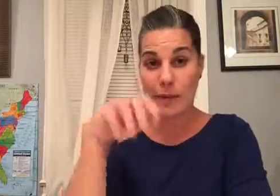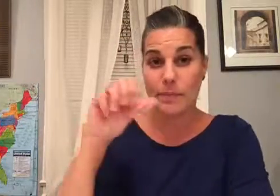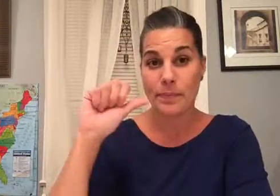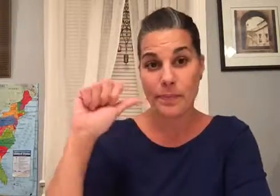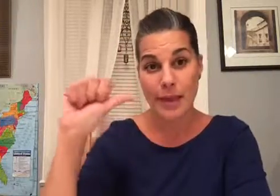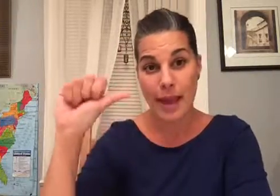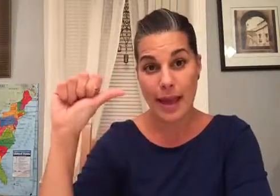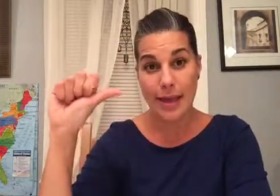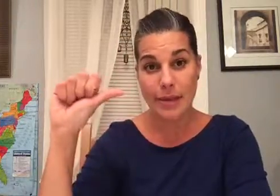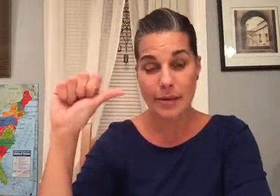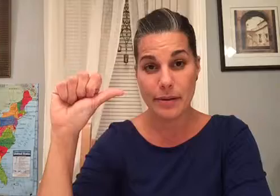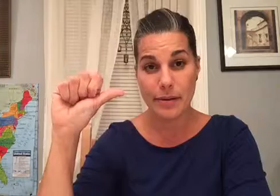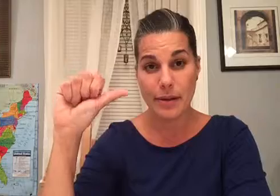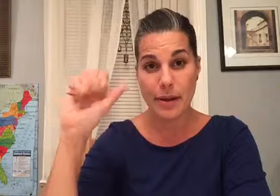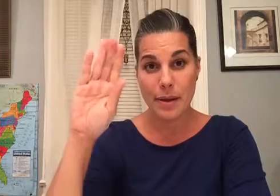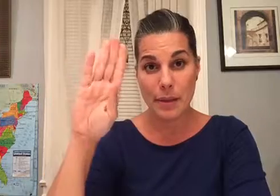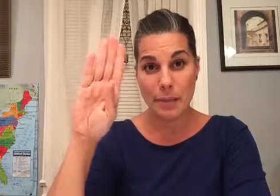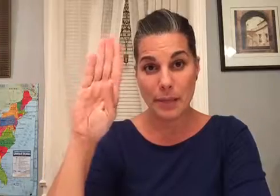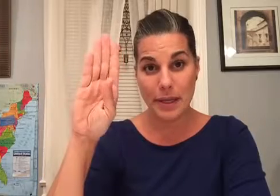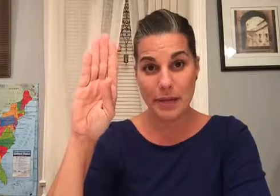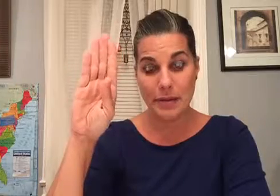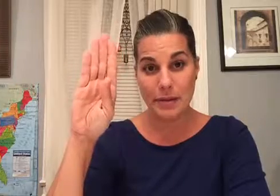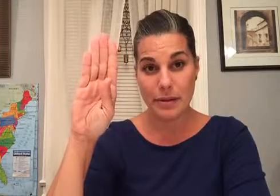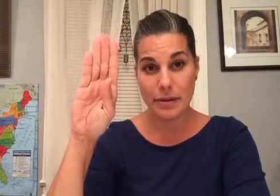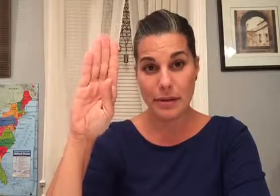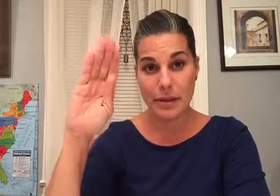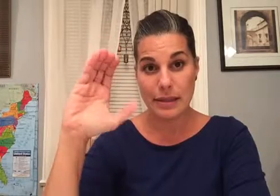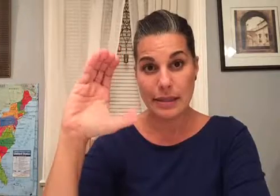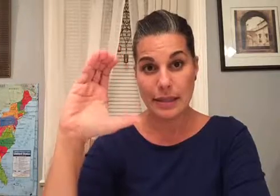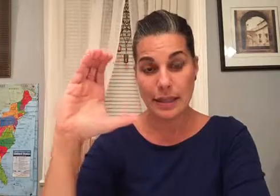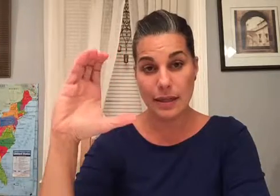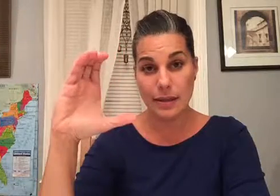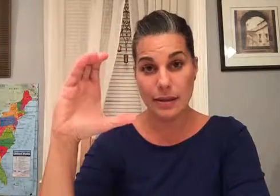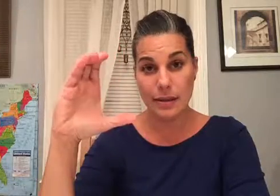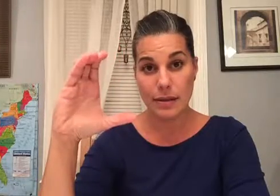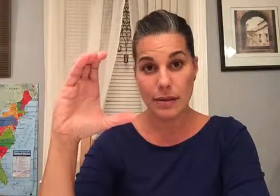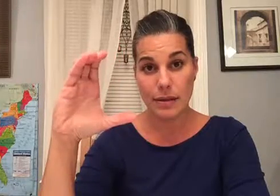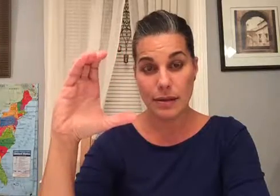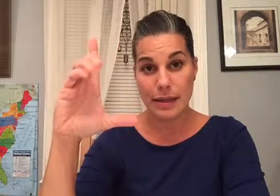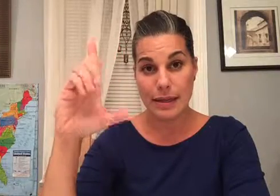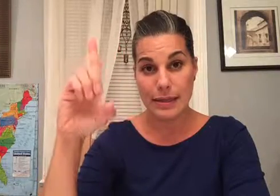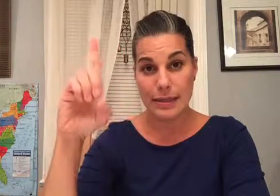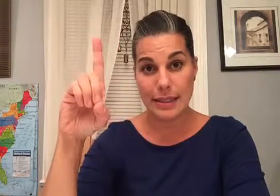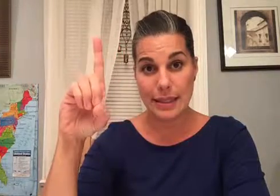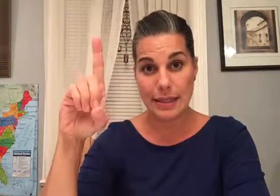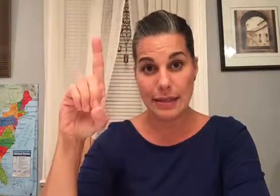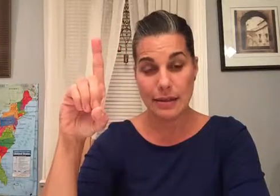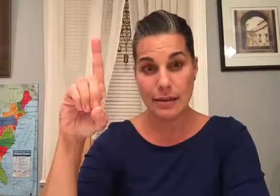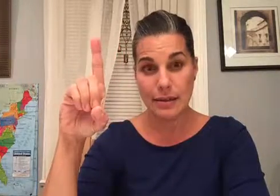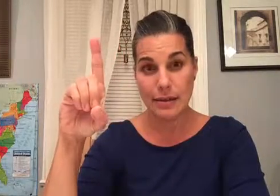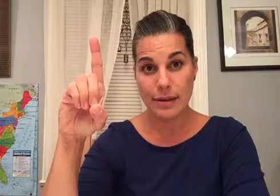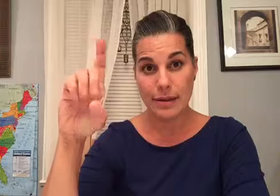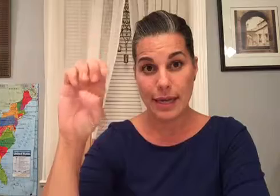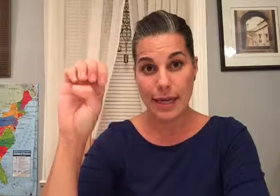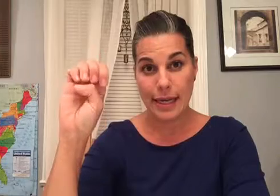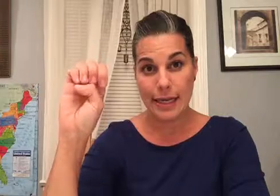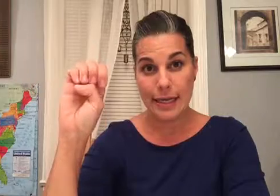me. A, B, C, D,